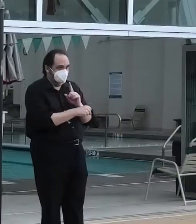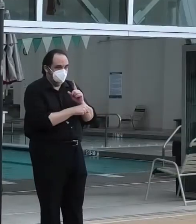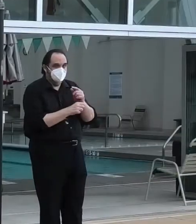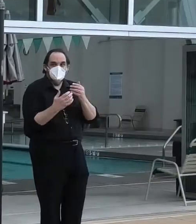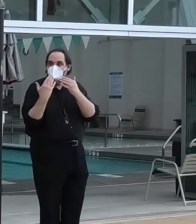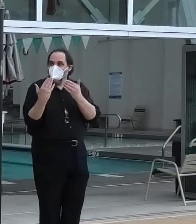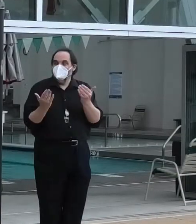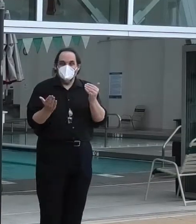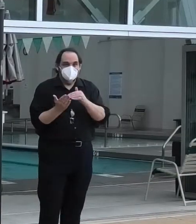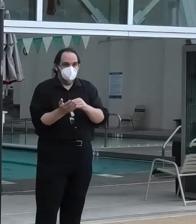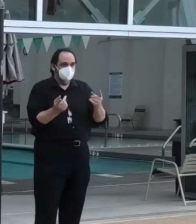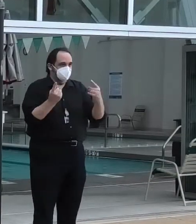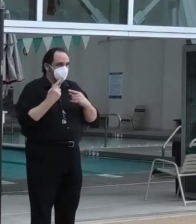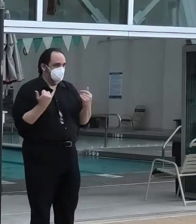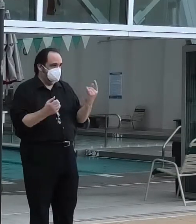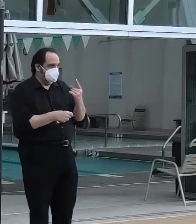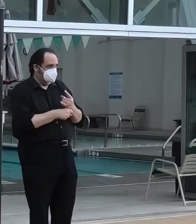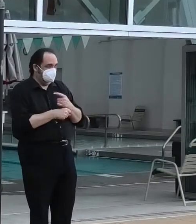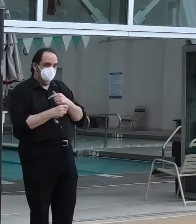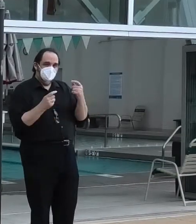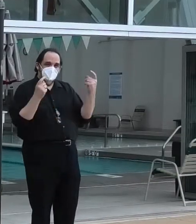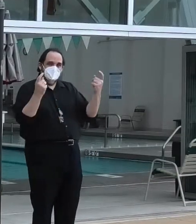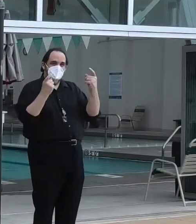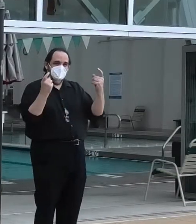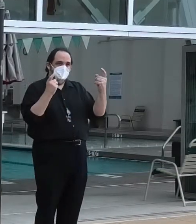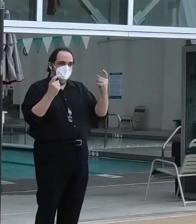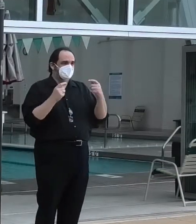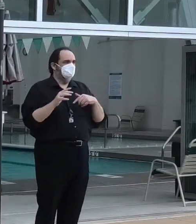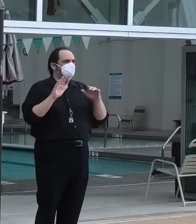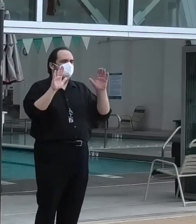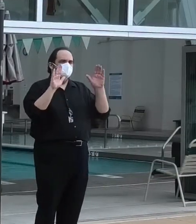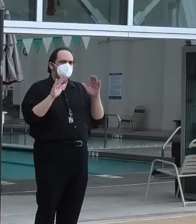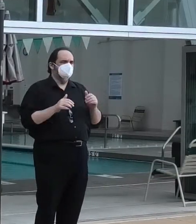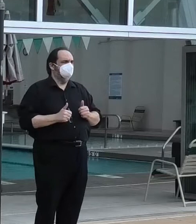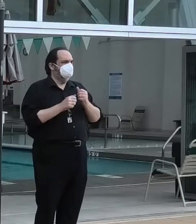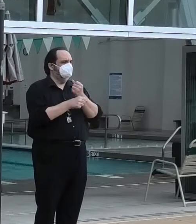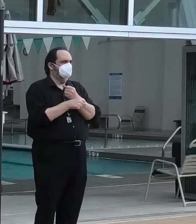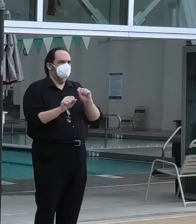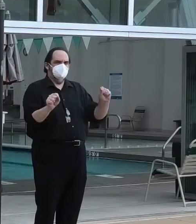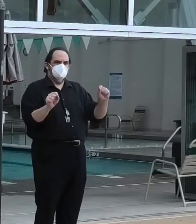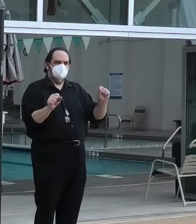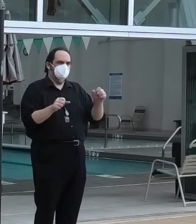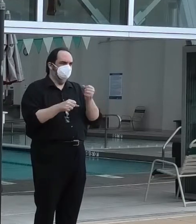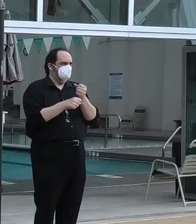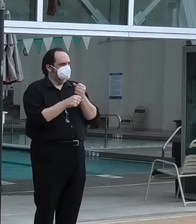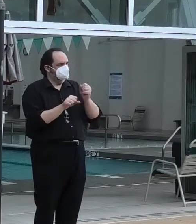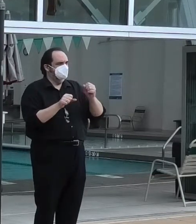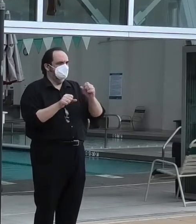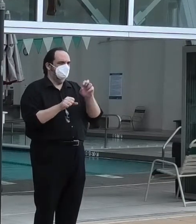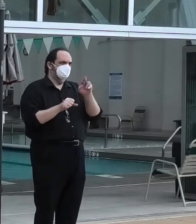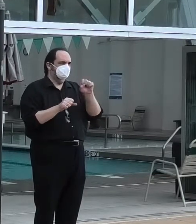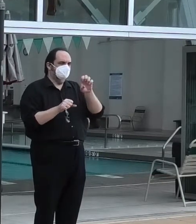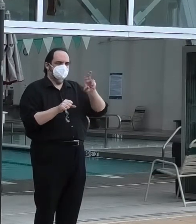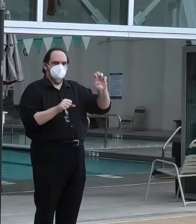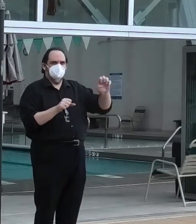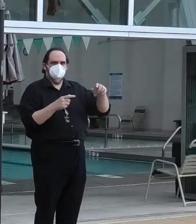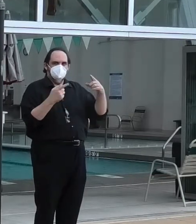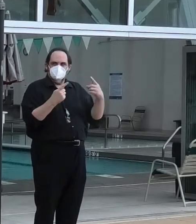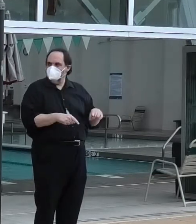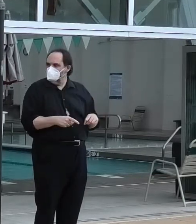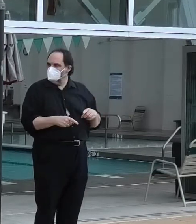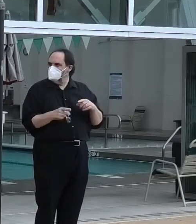Thank you again for being here today as we are here to celebrate the notable life-saving rescue that took place in this pool by our gentleman here to our